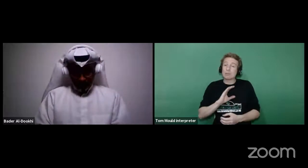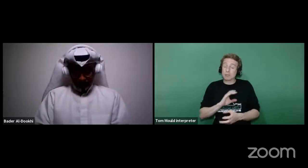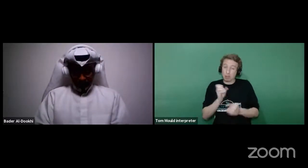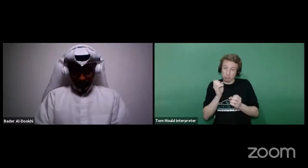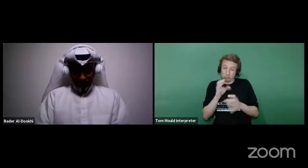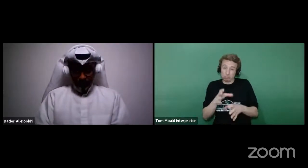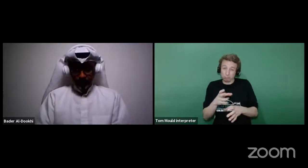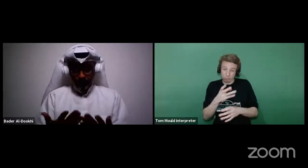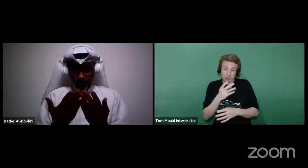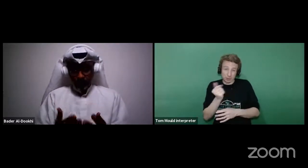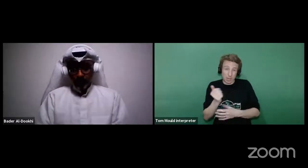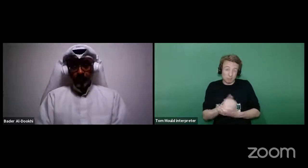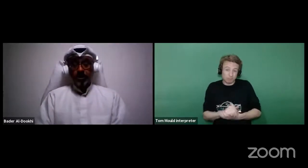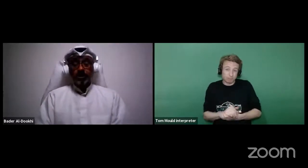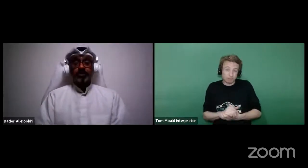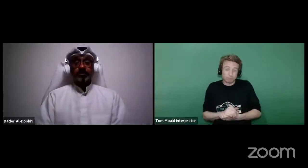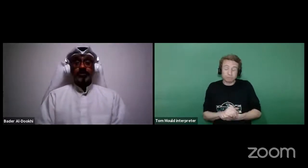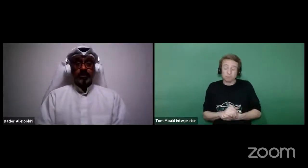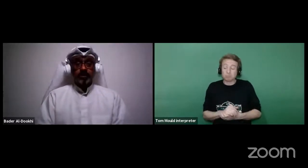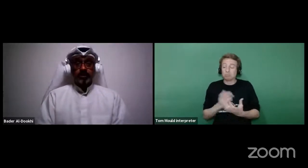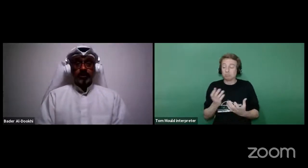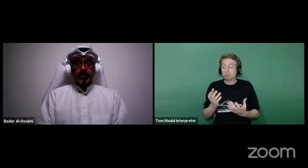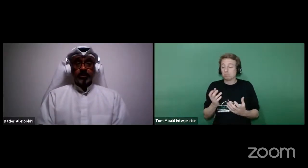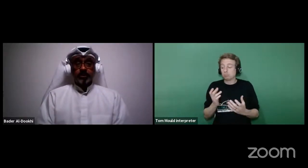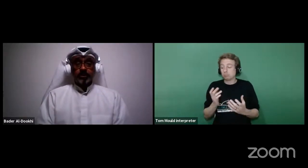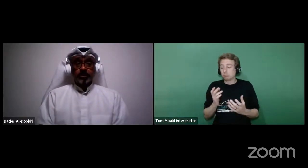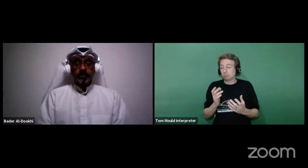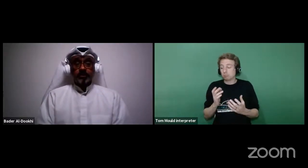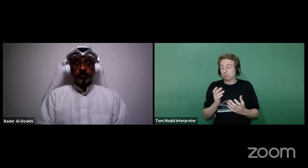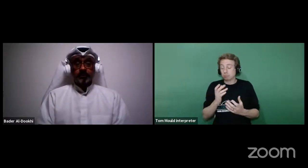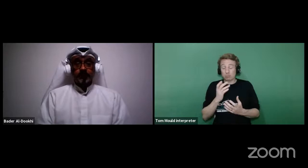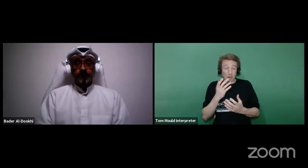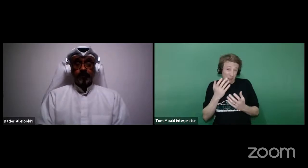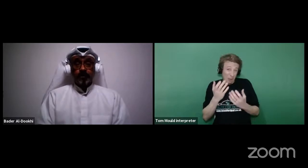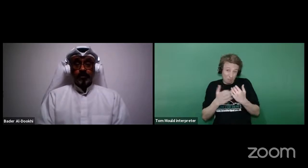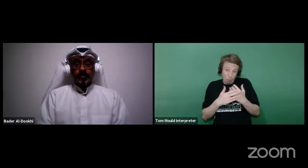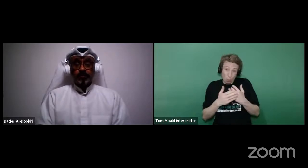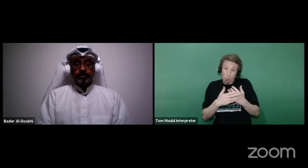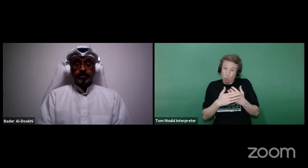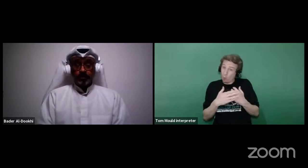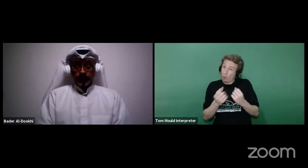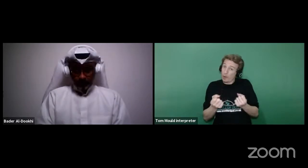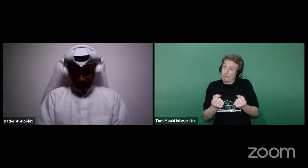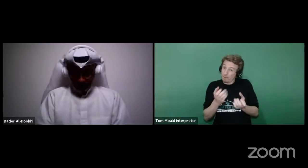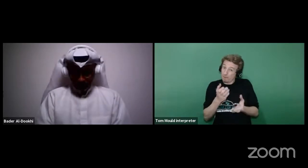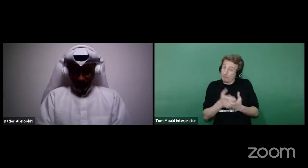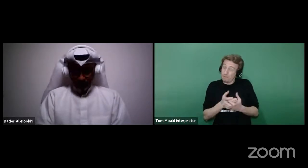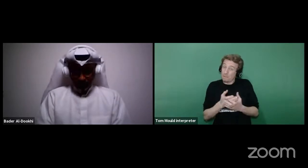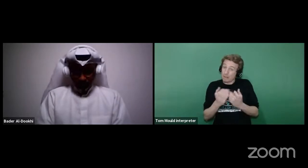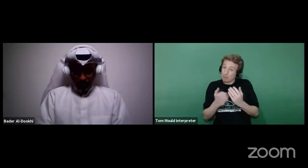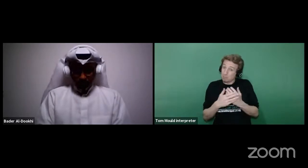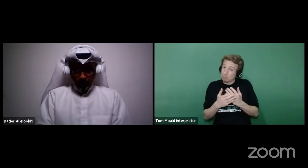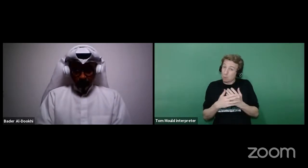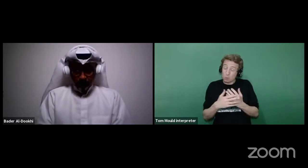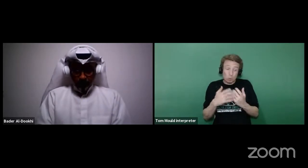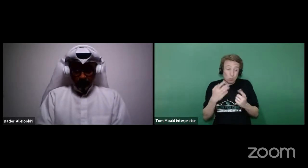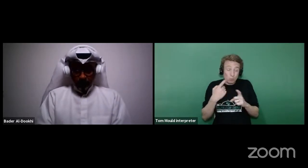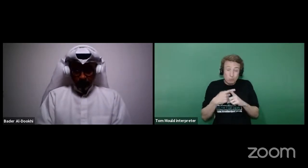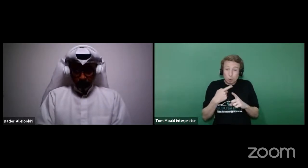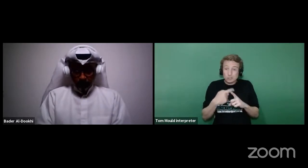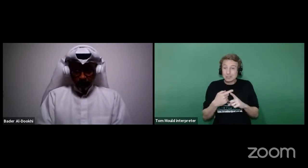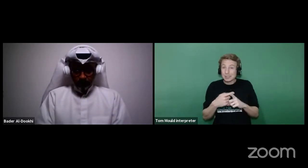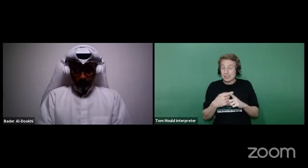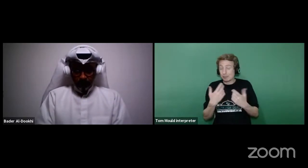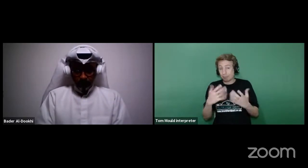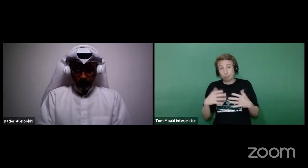of the individual, and there are more and there are additional impacts and effects, but I